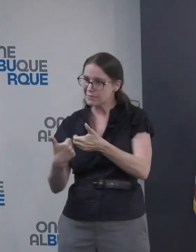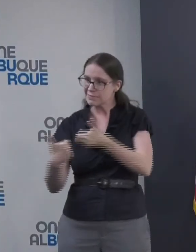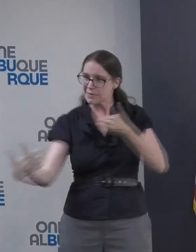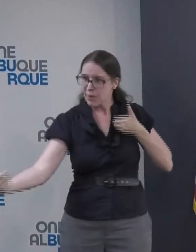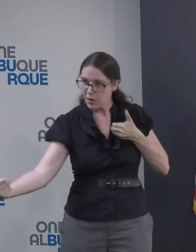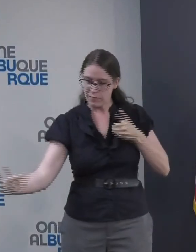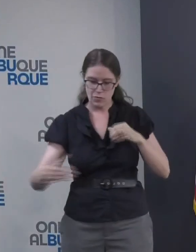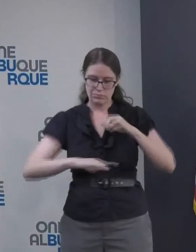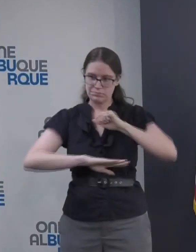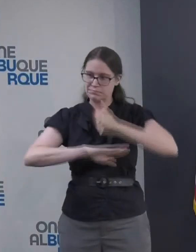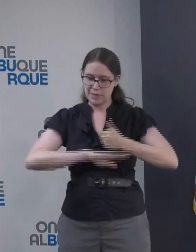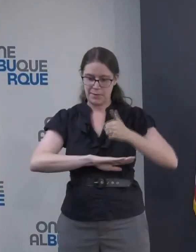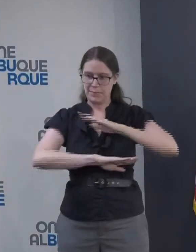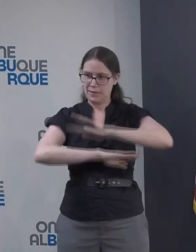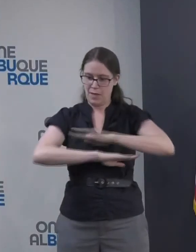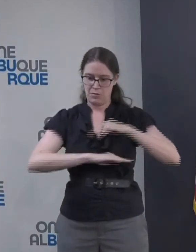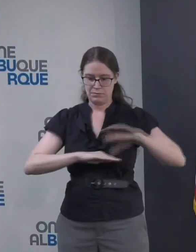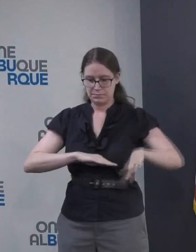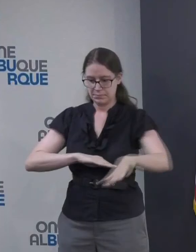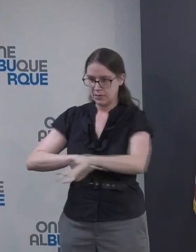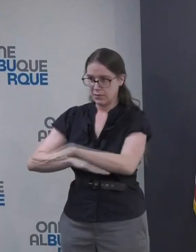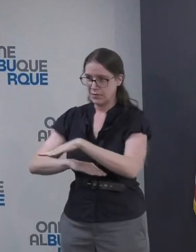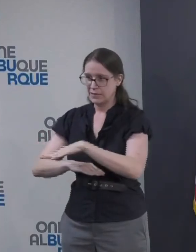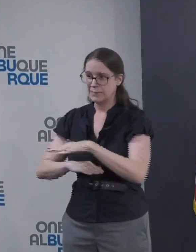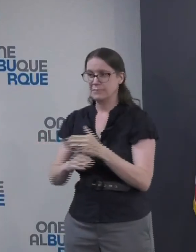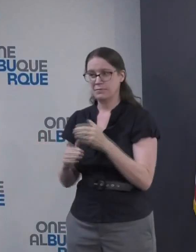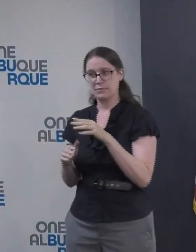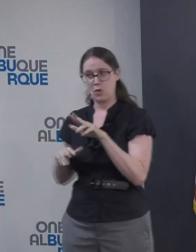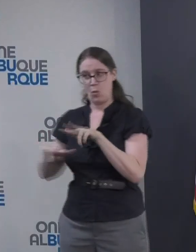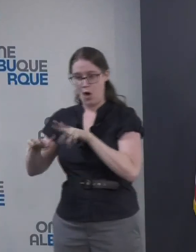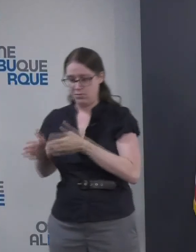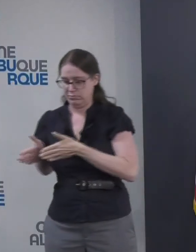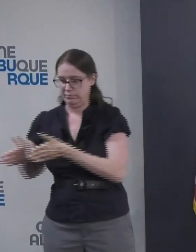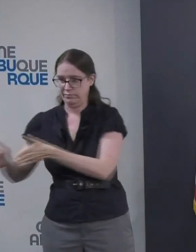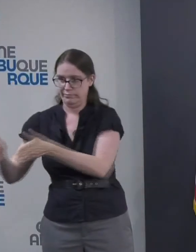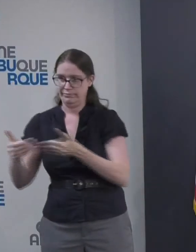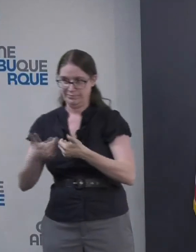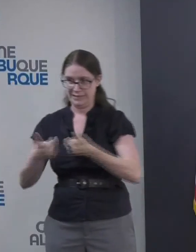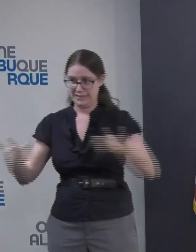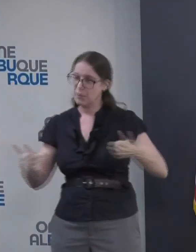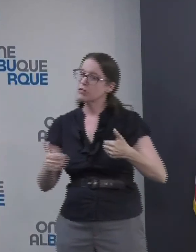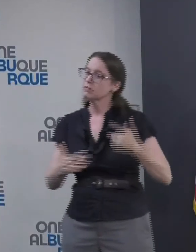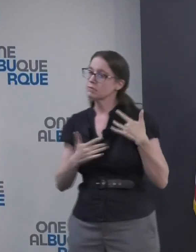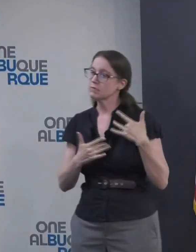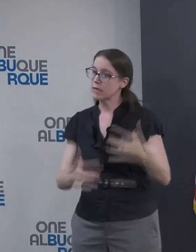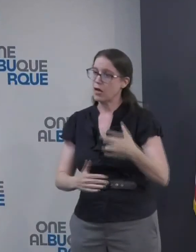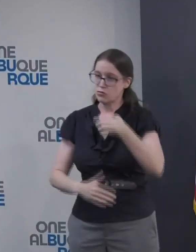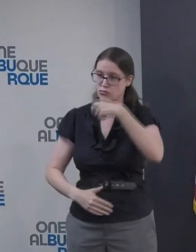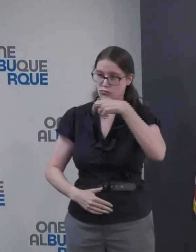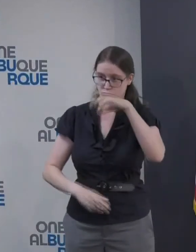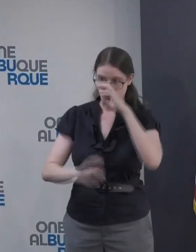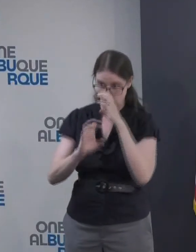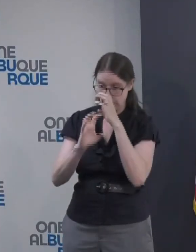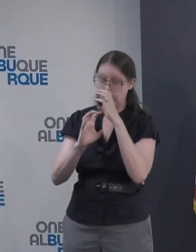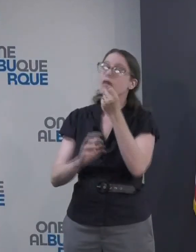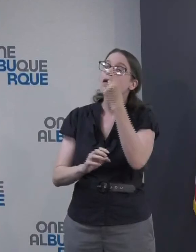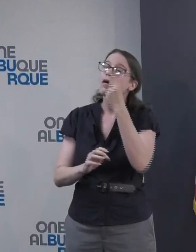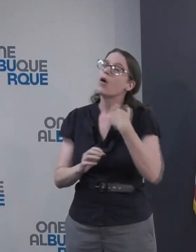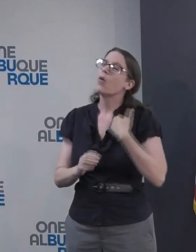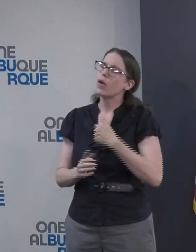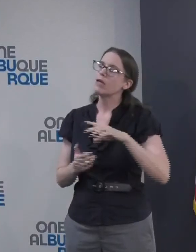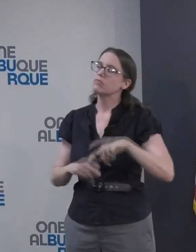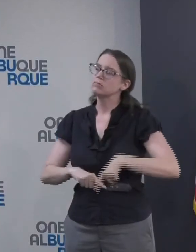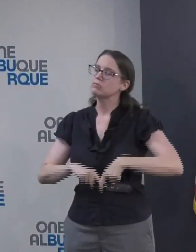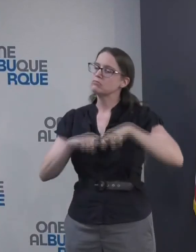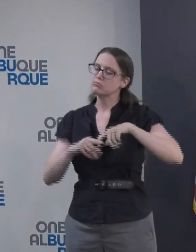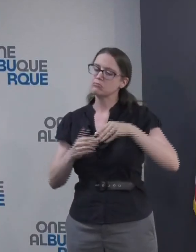from the rest of the sidewalk, the use of the sidewalk for accessibility purposes. And so we will continue to suspend the